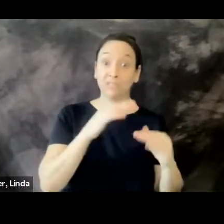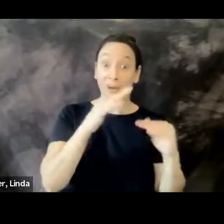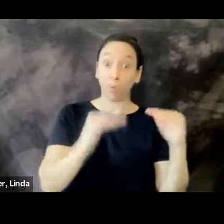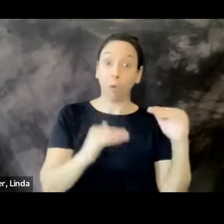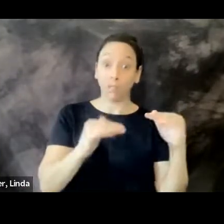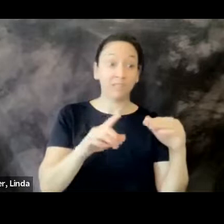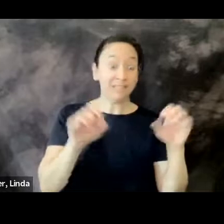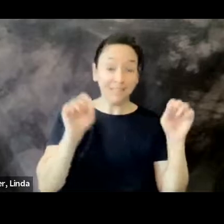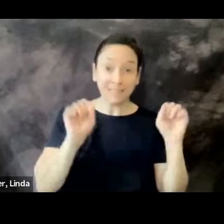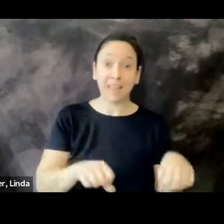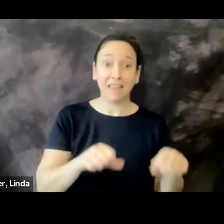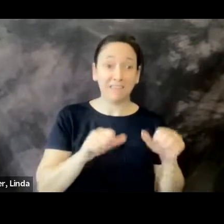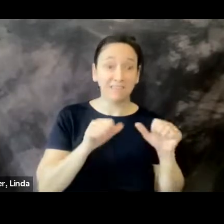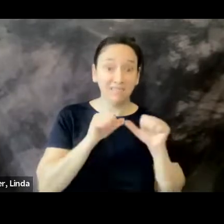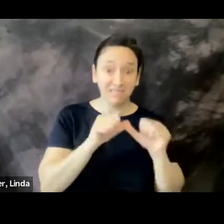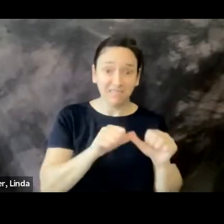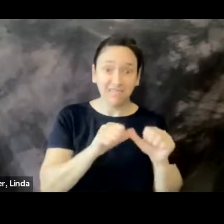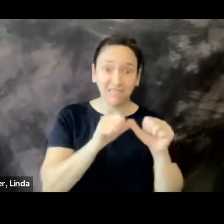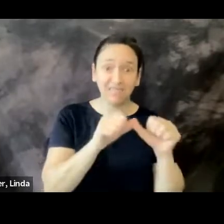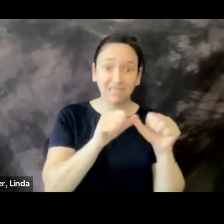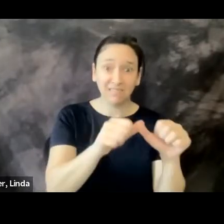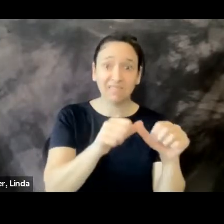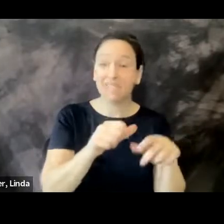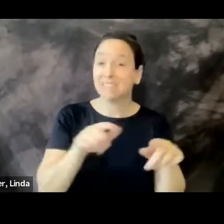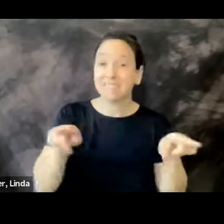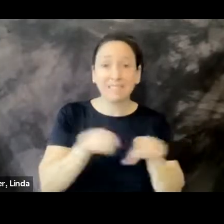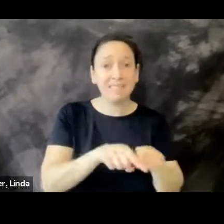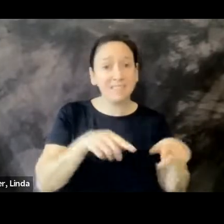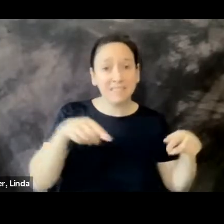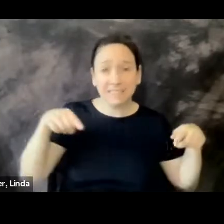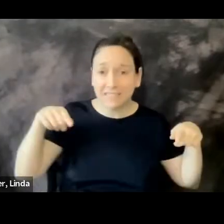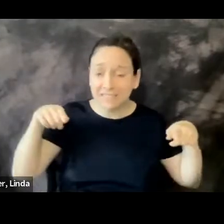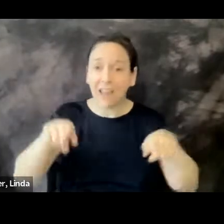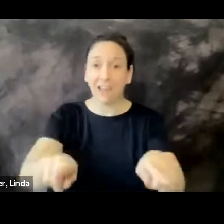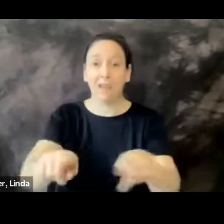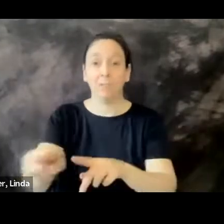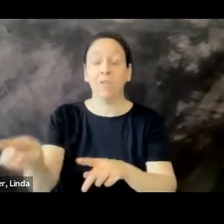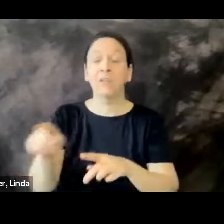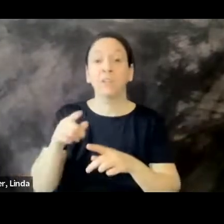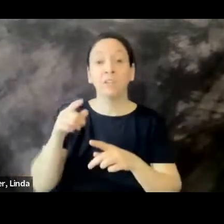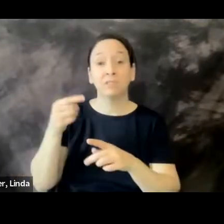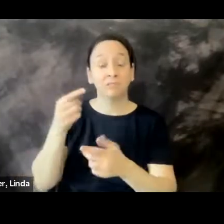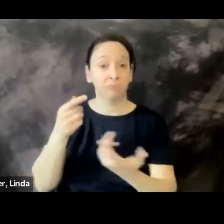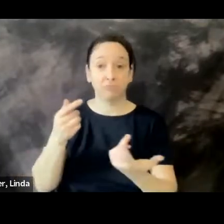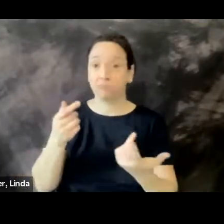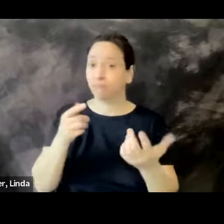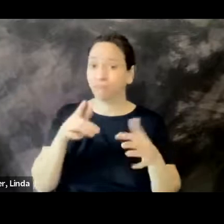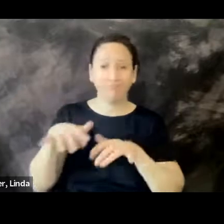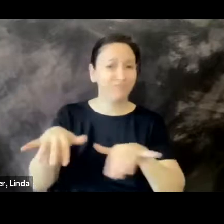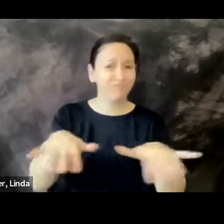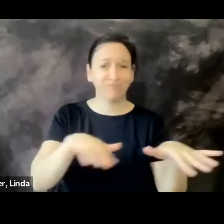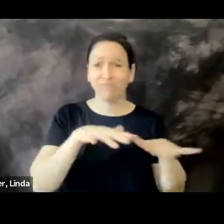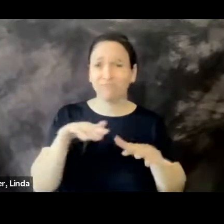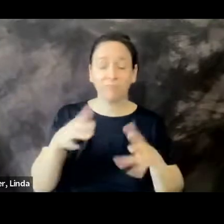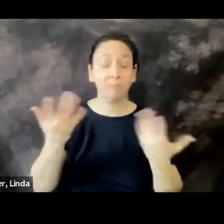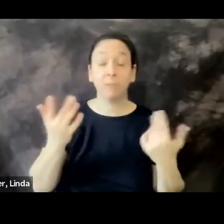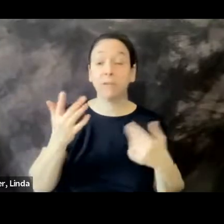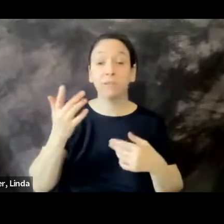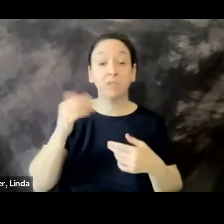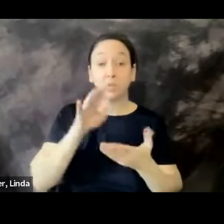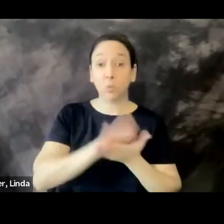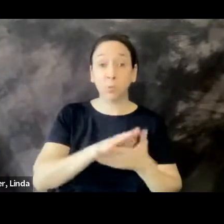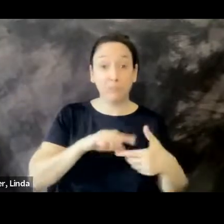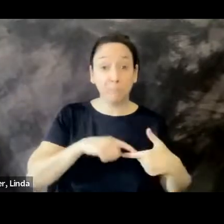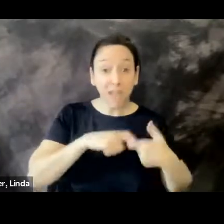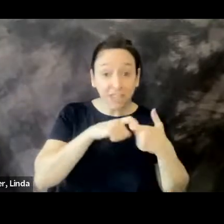same pattern will take place and often has taken place in schools, where suspensions and